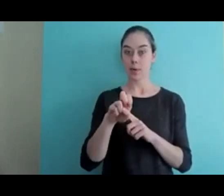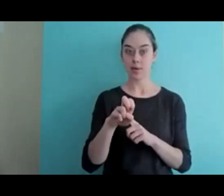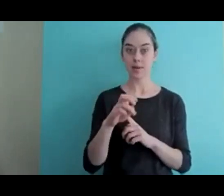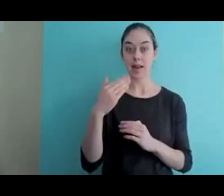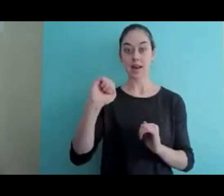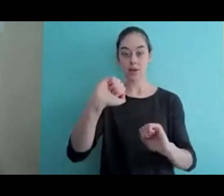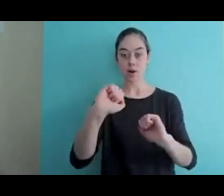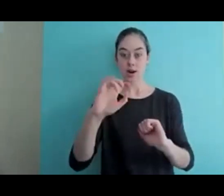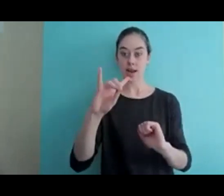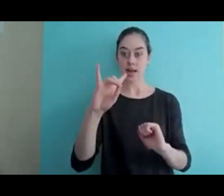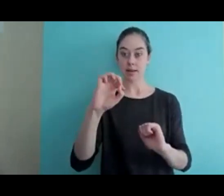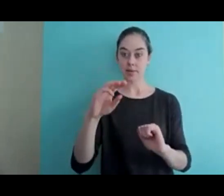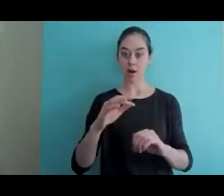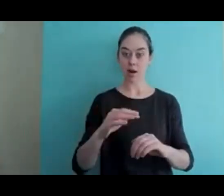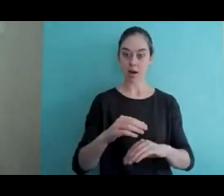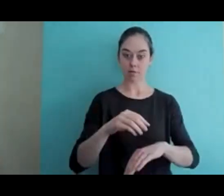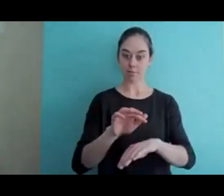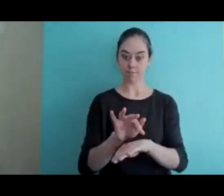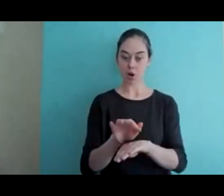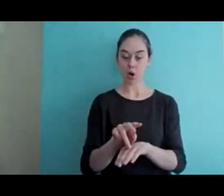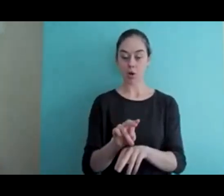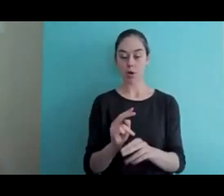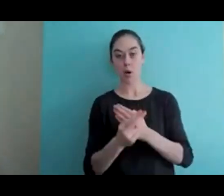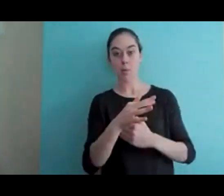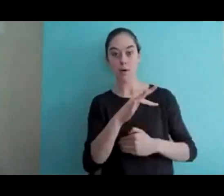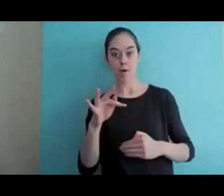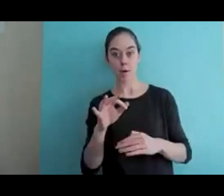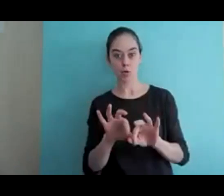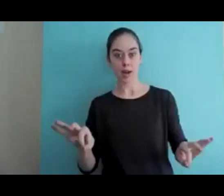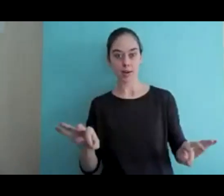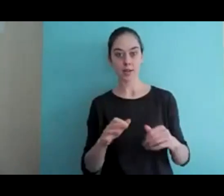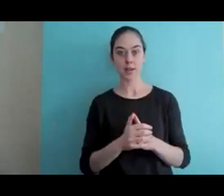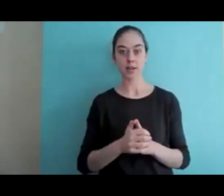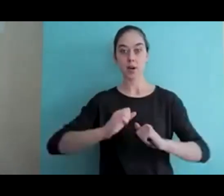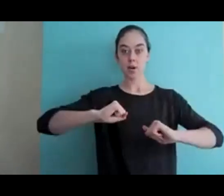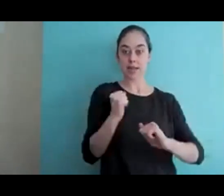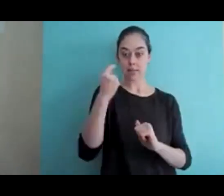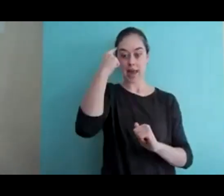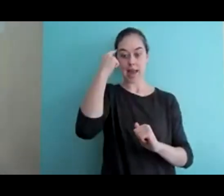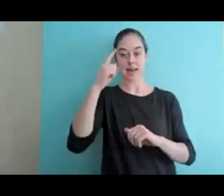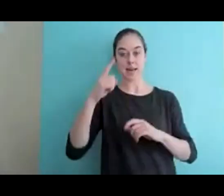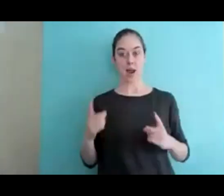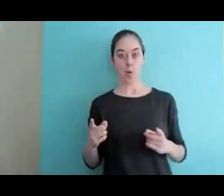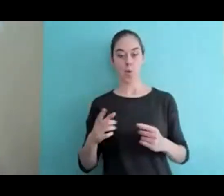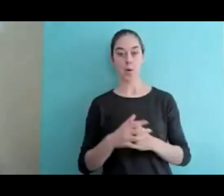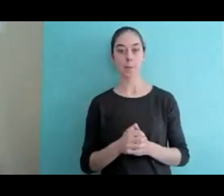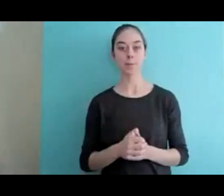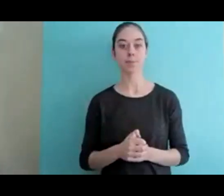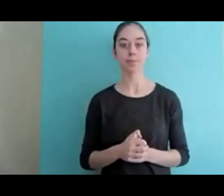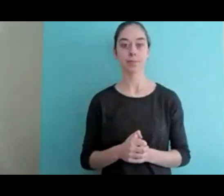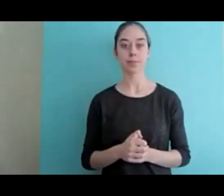ground. Key points: leave your head down and leave your hands down, and then roll,